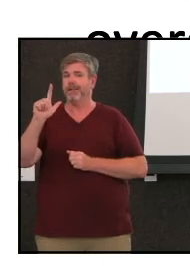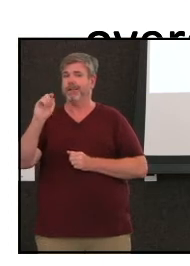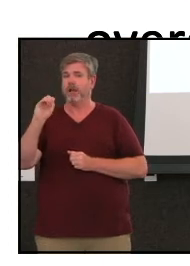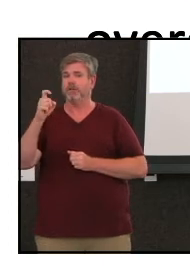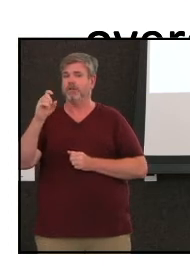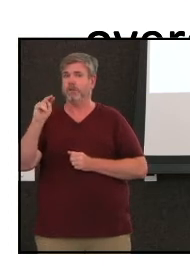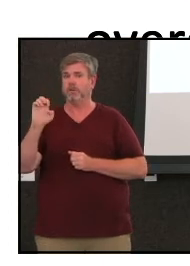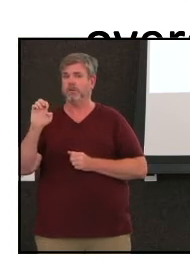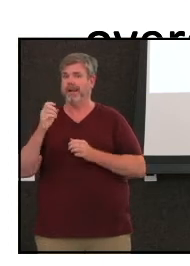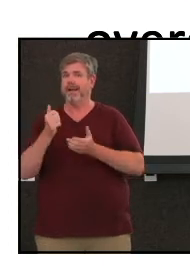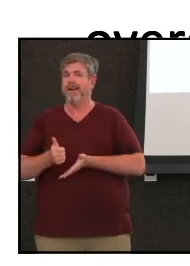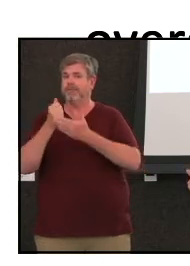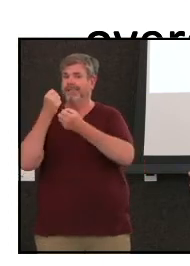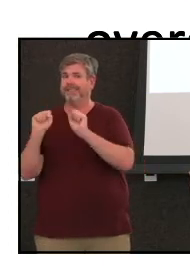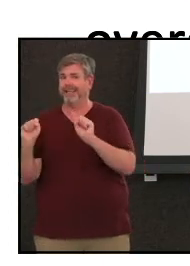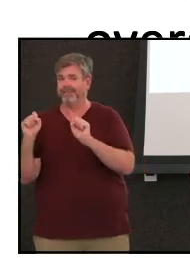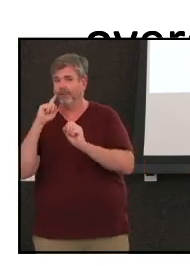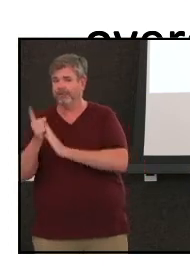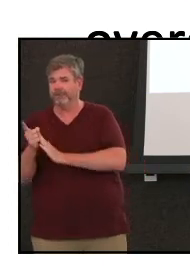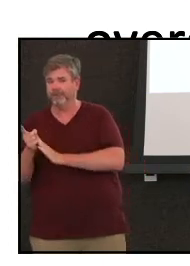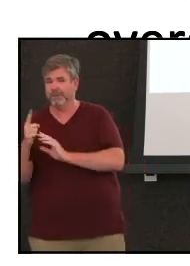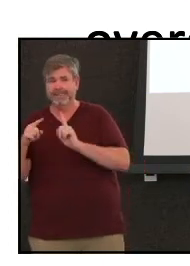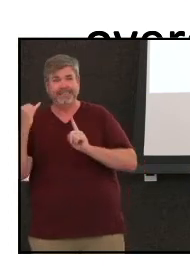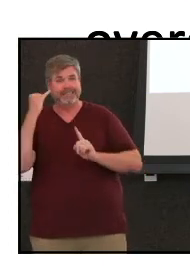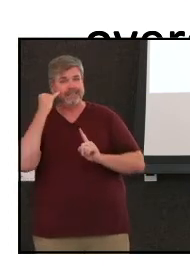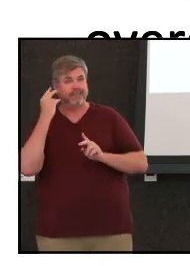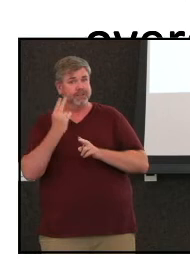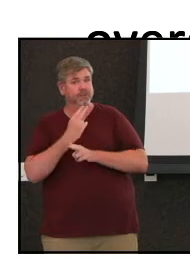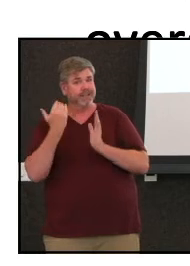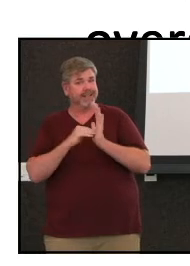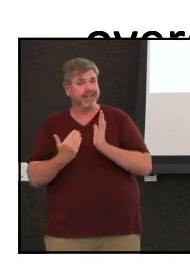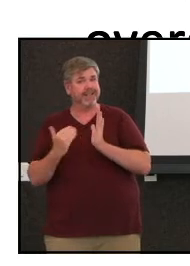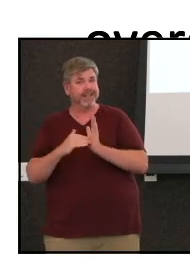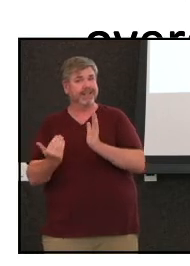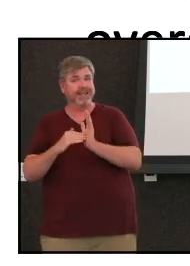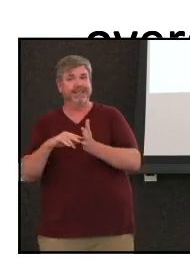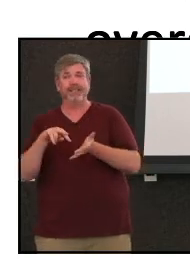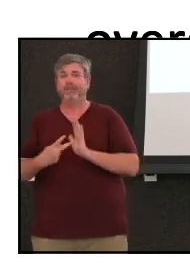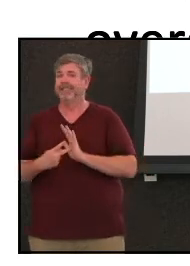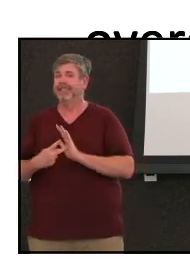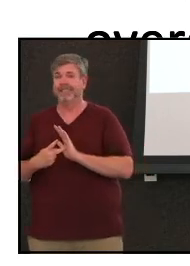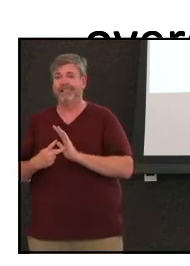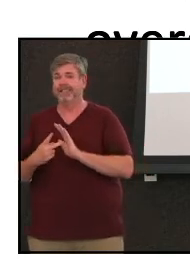if they've developed an addiction by repeated use of fentanyl or other opioids, they may need further treatment in order to prevent them from using